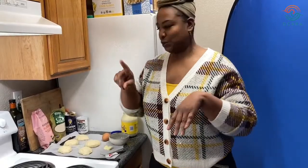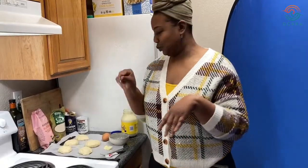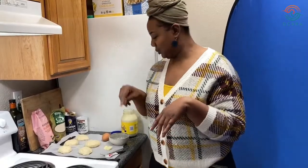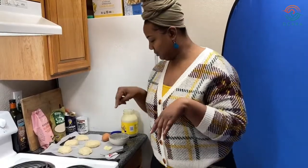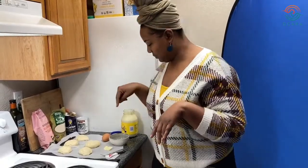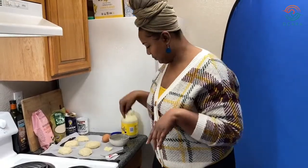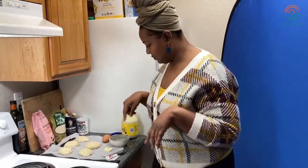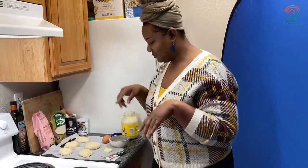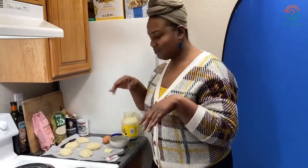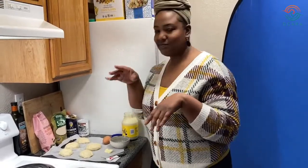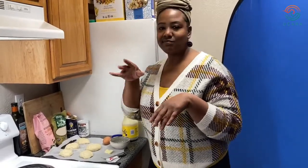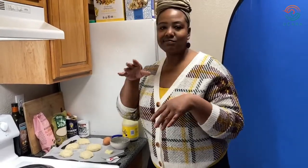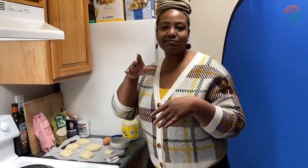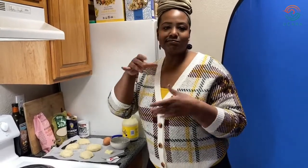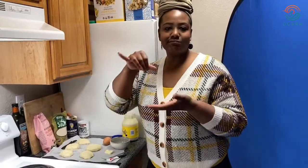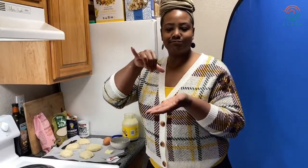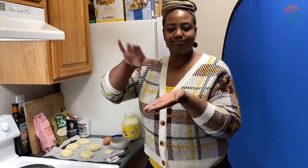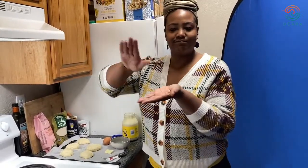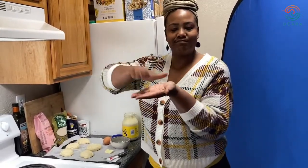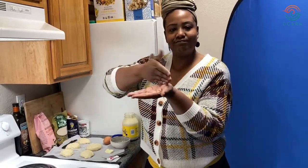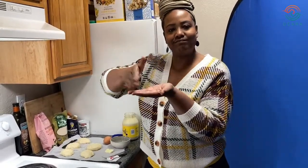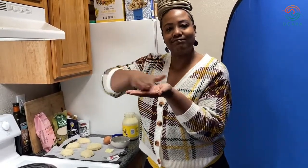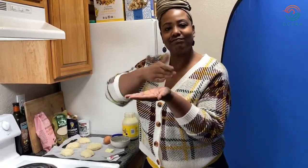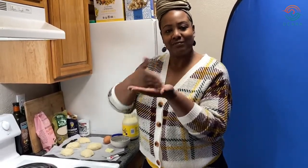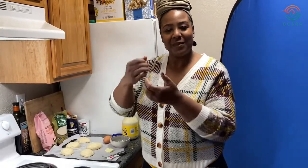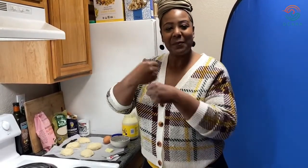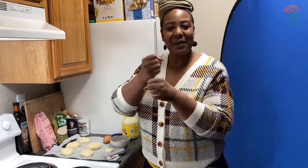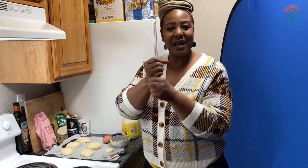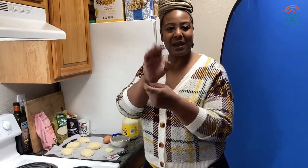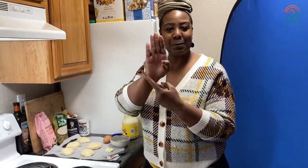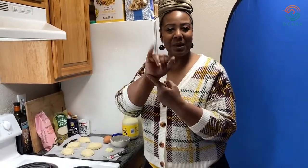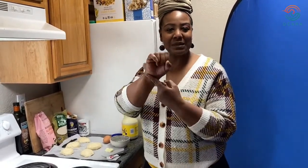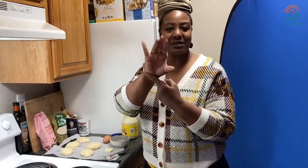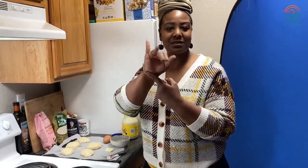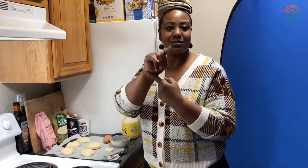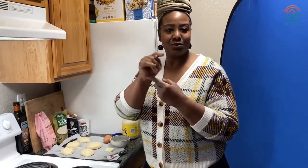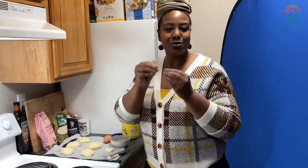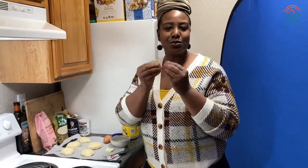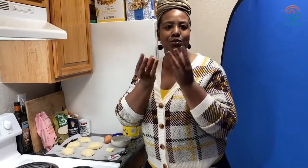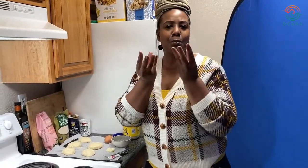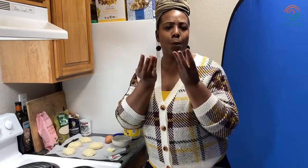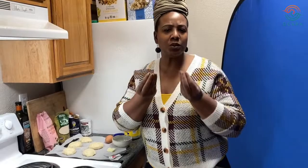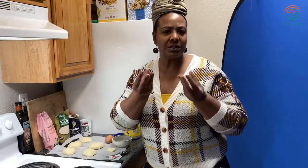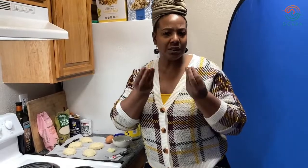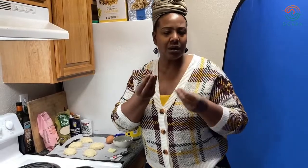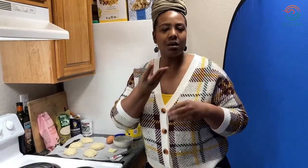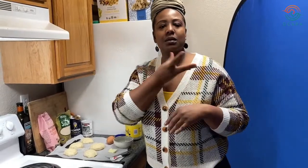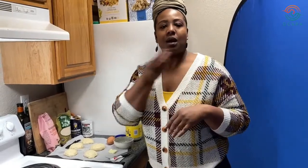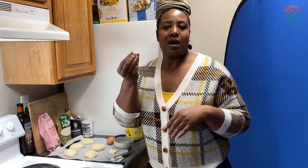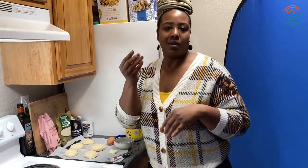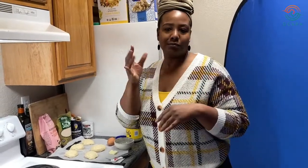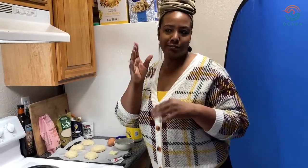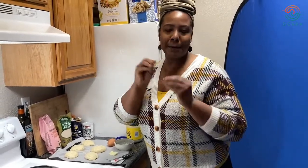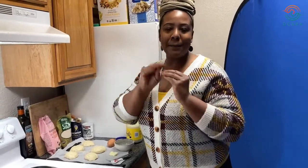cover the top of the biscuits with some spread to make them moist and brown.